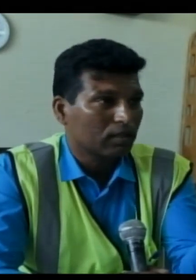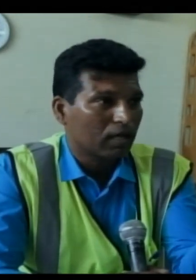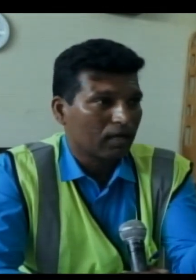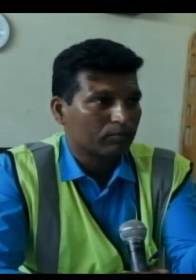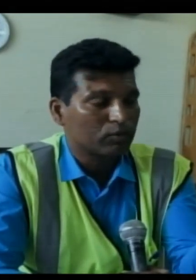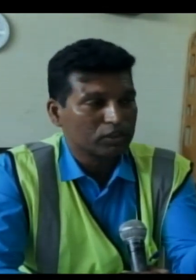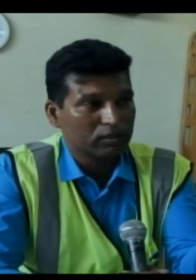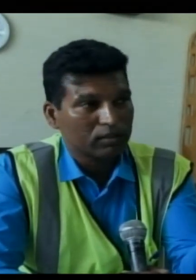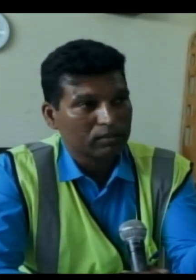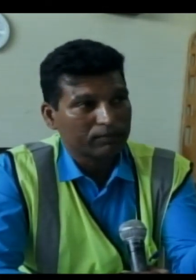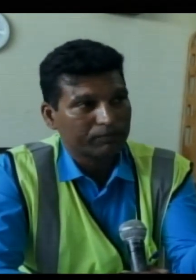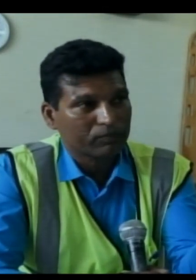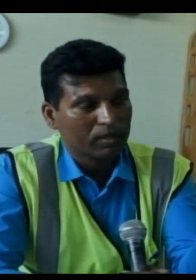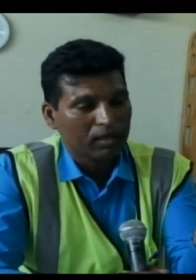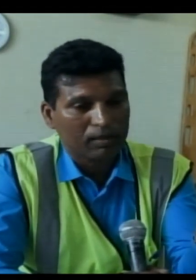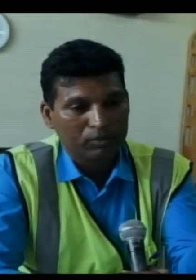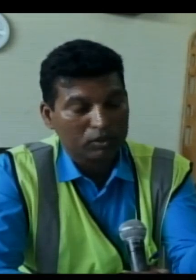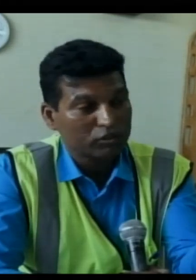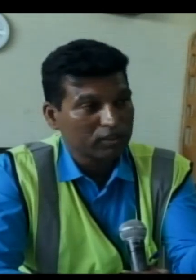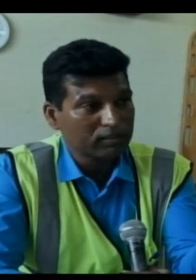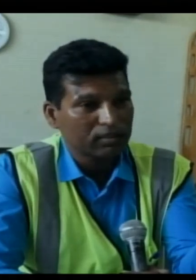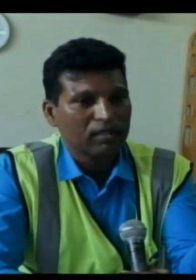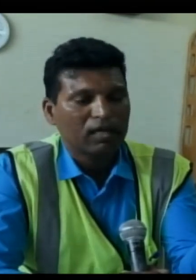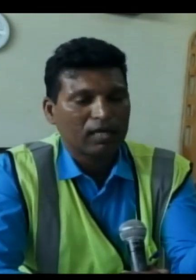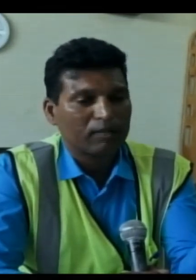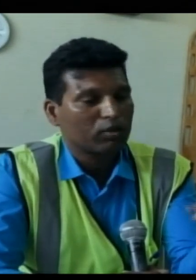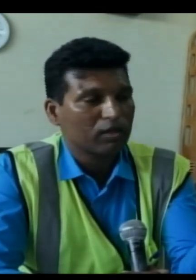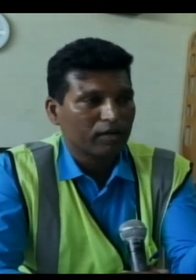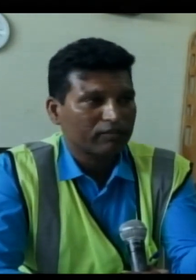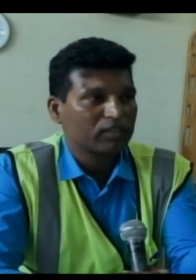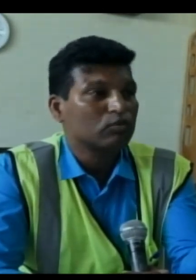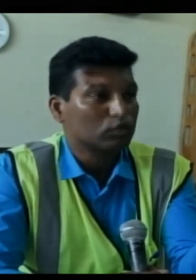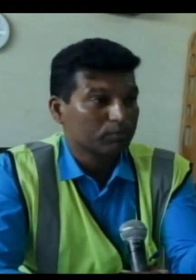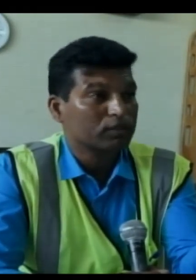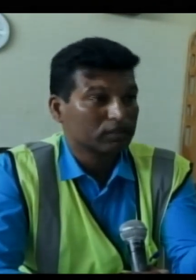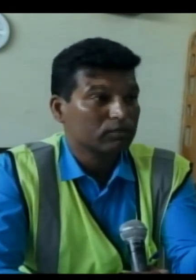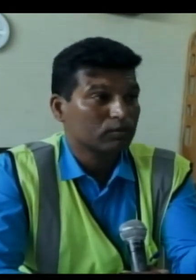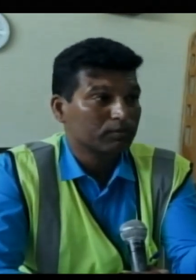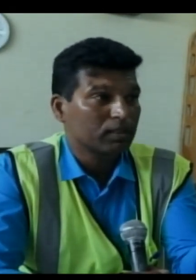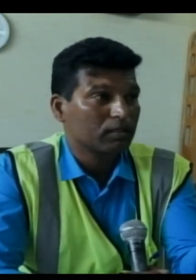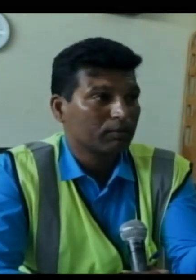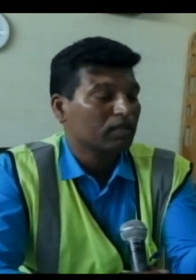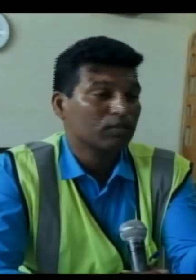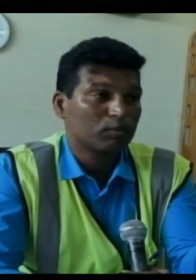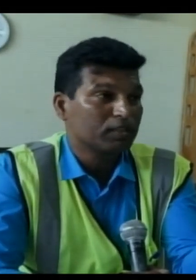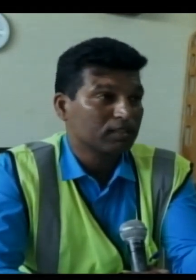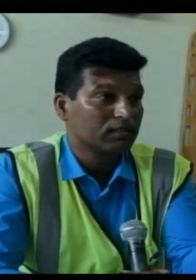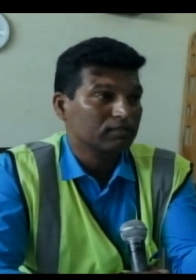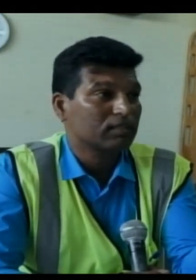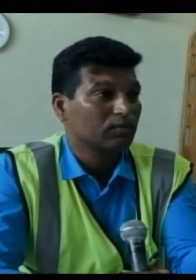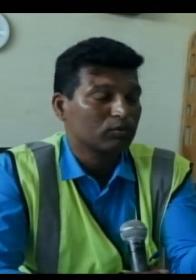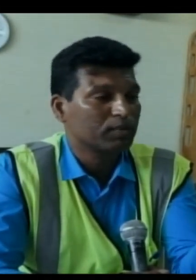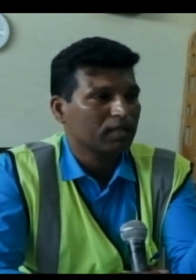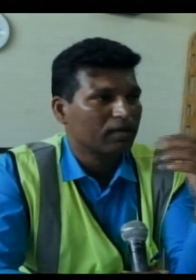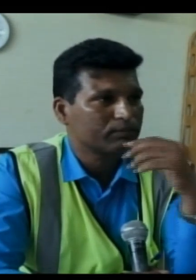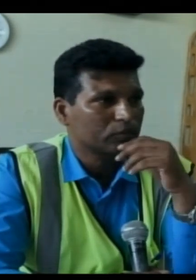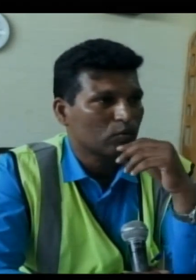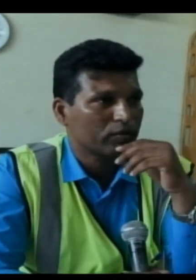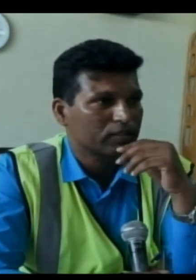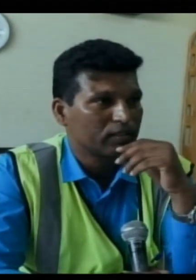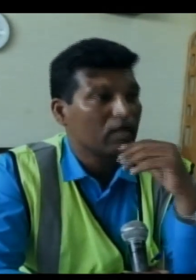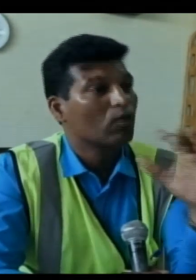other regional countries. And upon arrival, those persons would be, because it would be citizens, they would